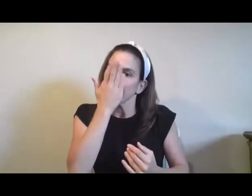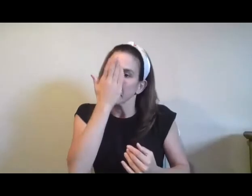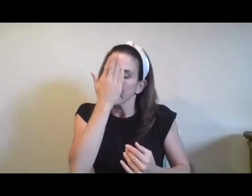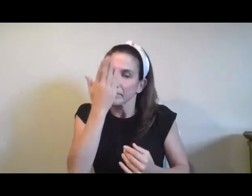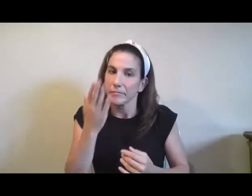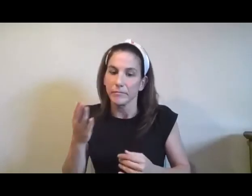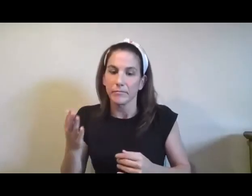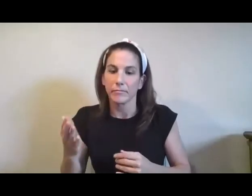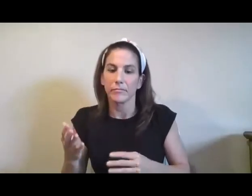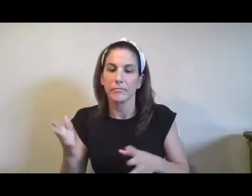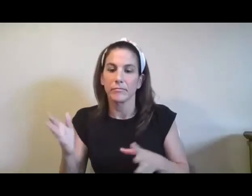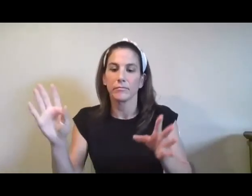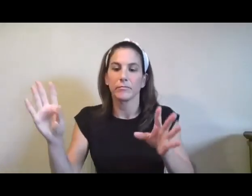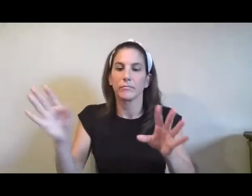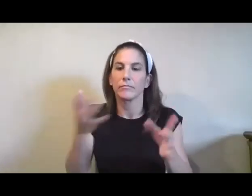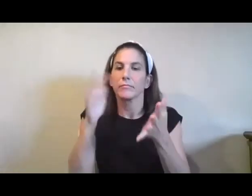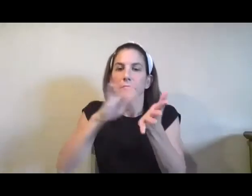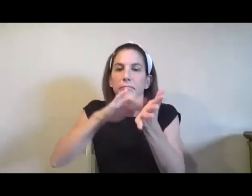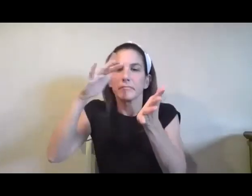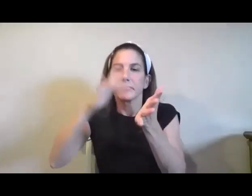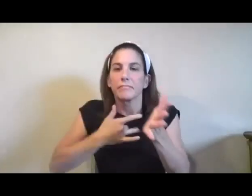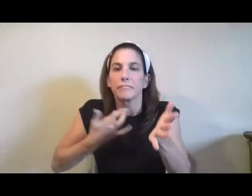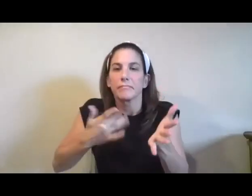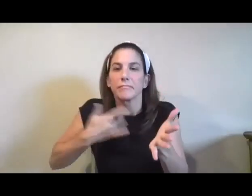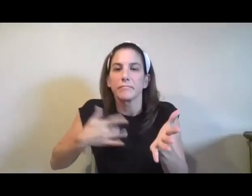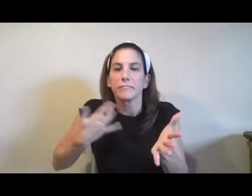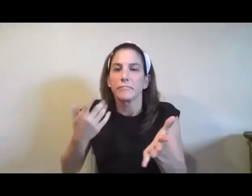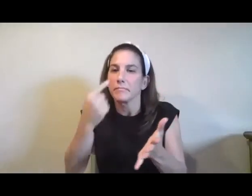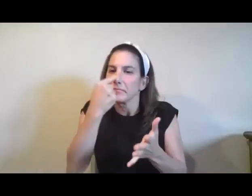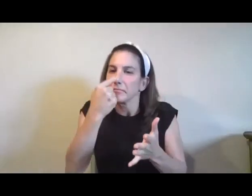Their cottony tufts tickled her nose.